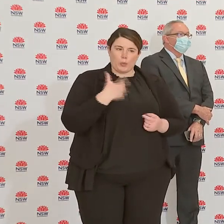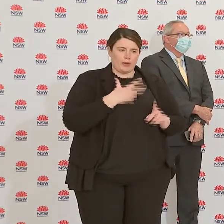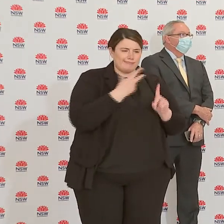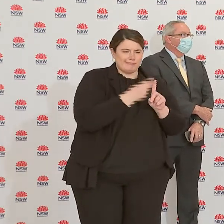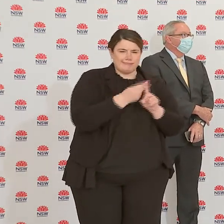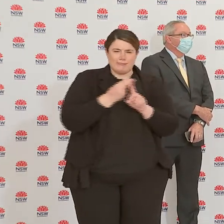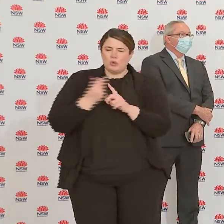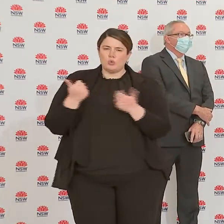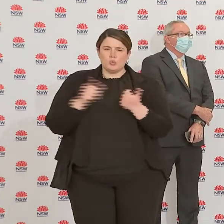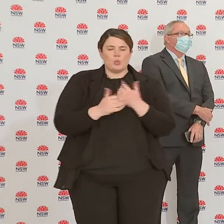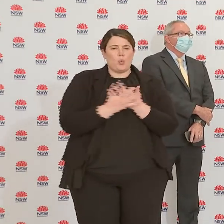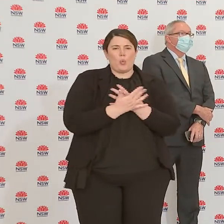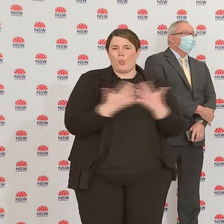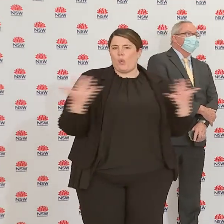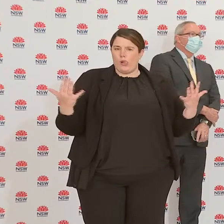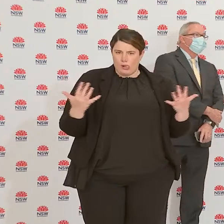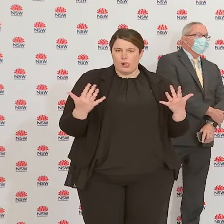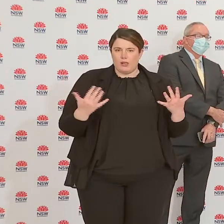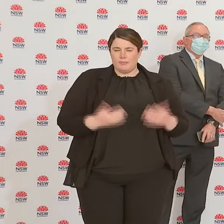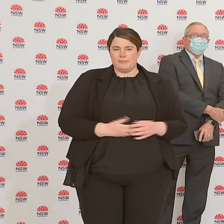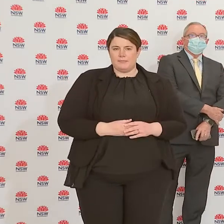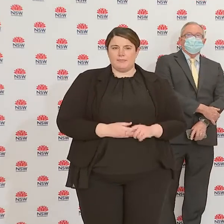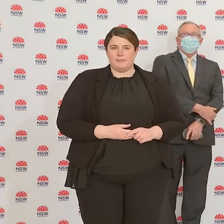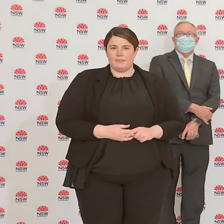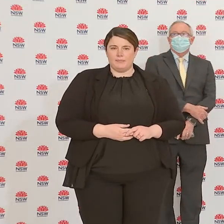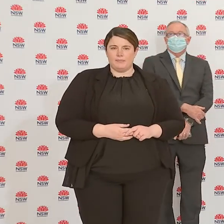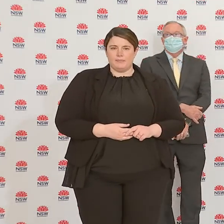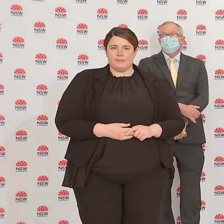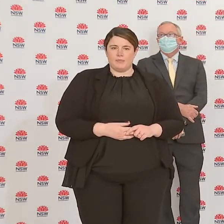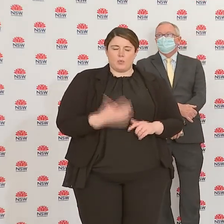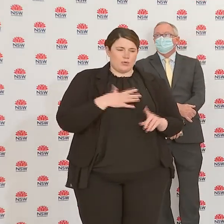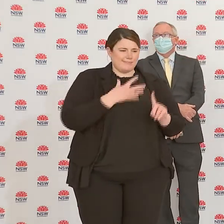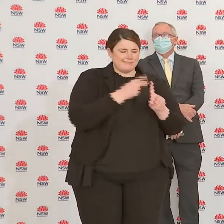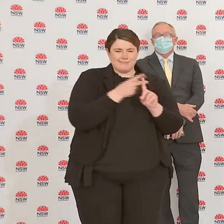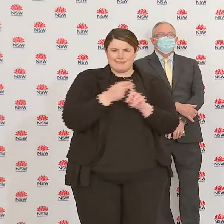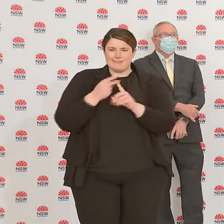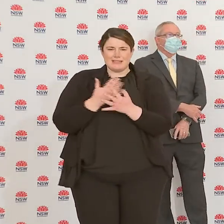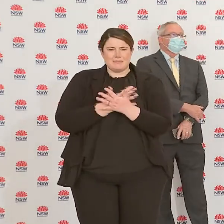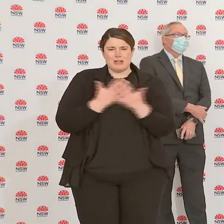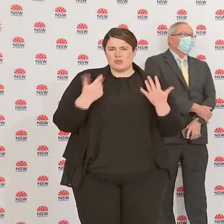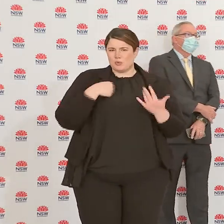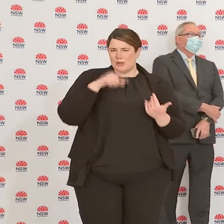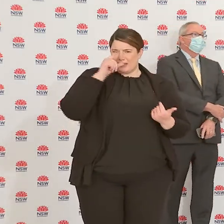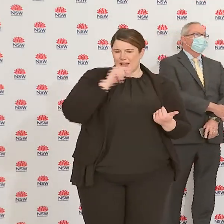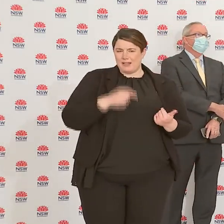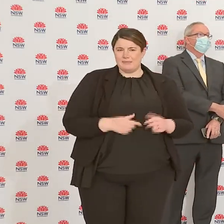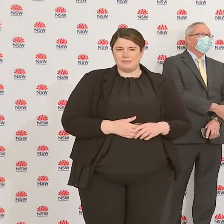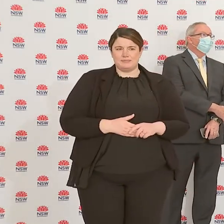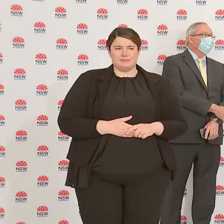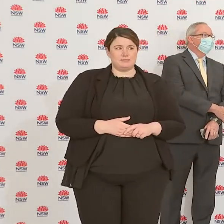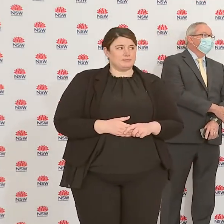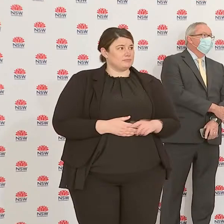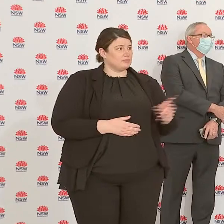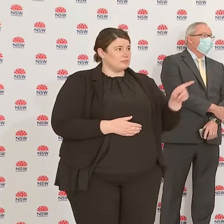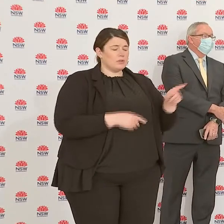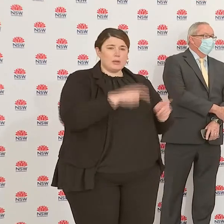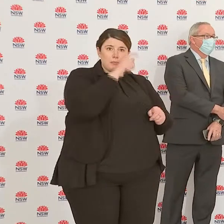We need to have as many jabs in arms at this time. Should she get her job back? Should she get her job